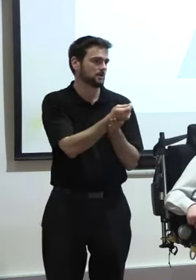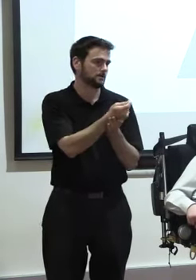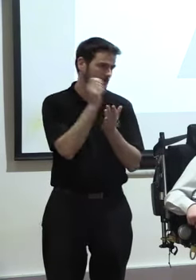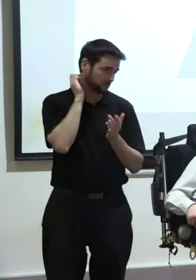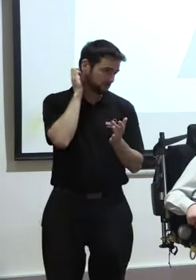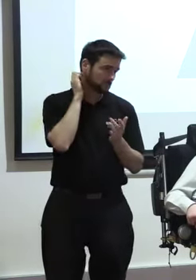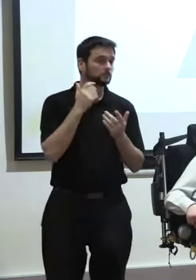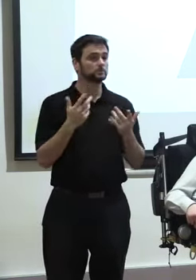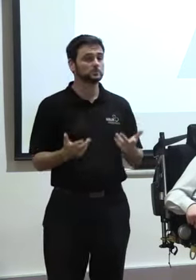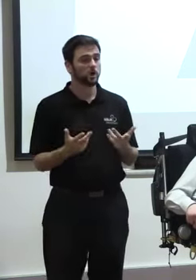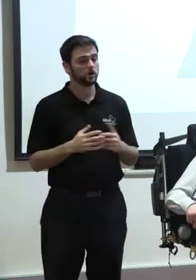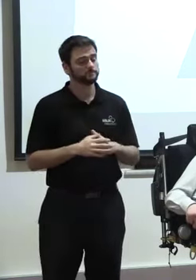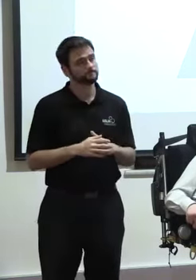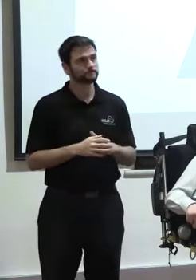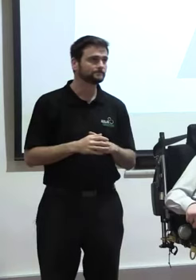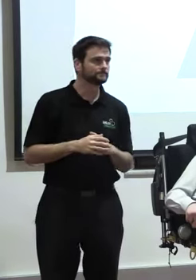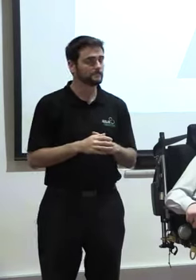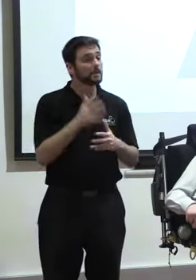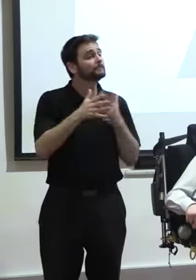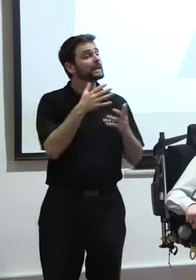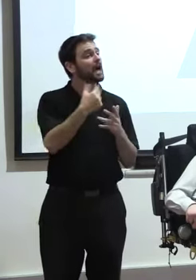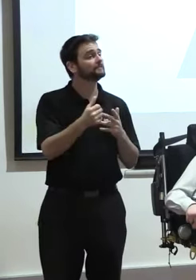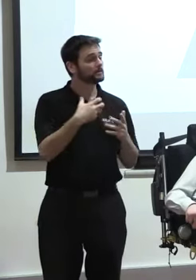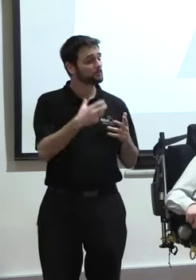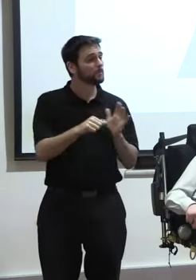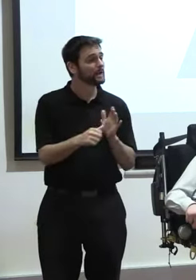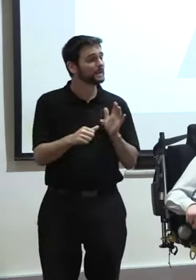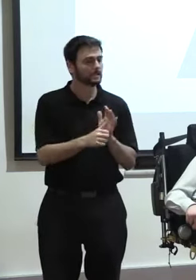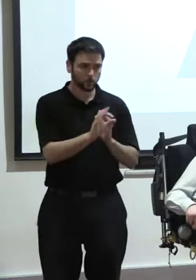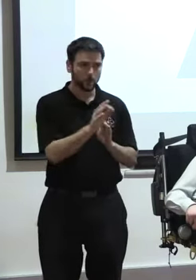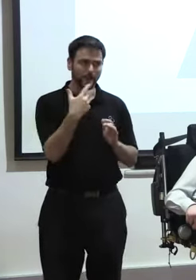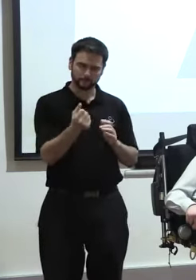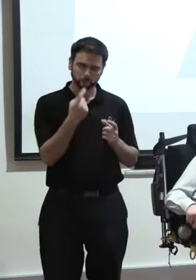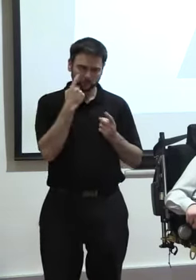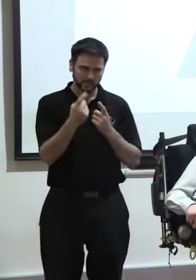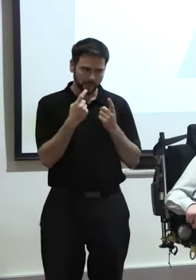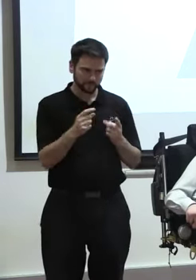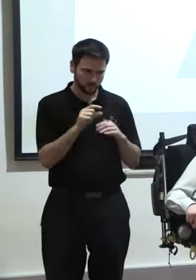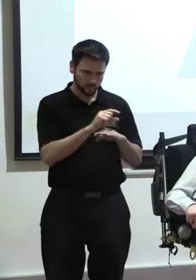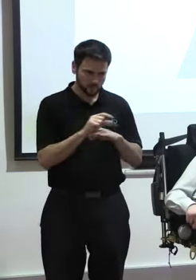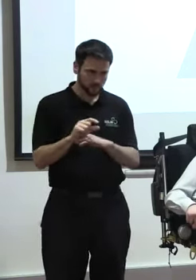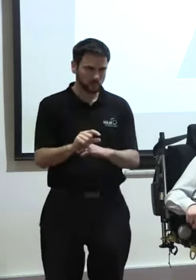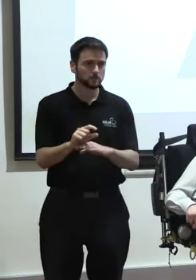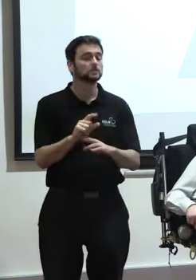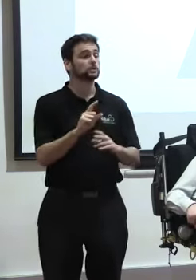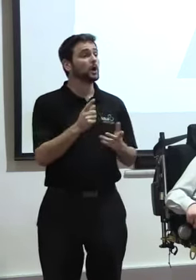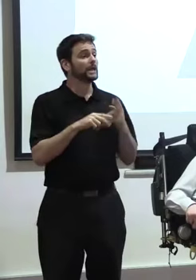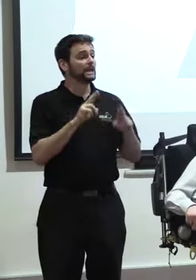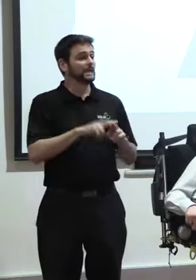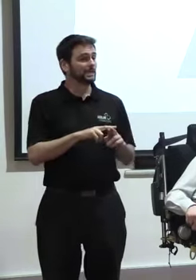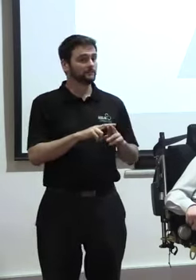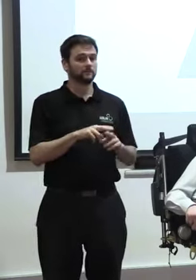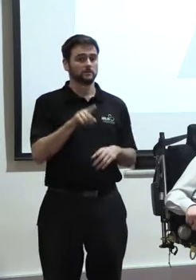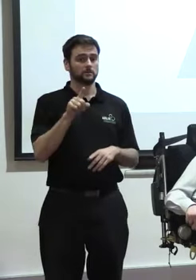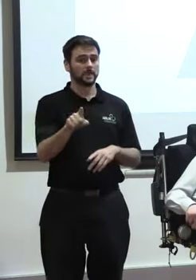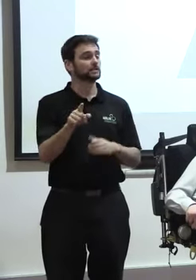who's, for mathematical sake, twice as good as the next one, but they cost 50% more. If